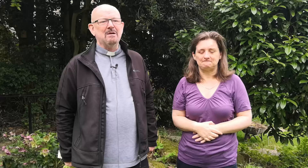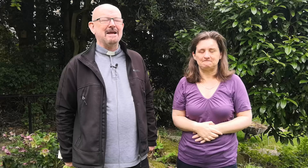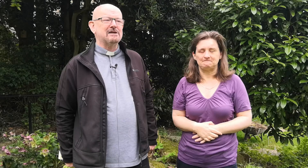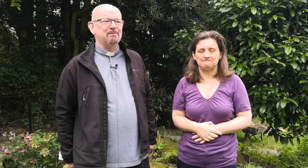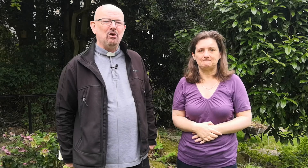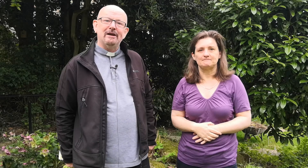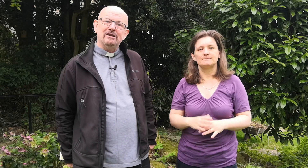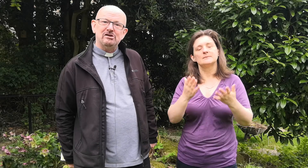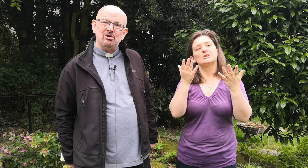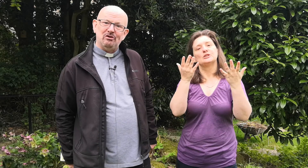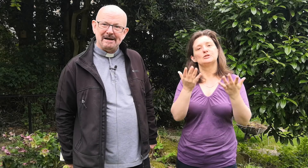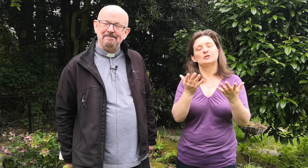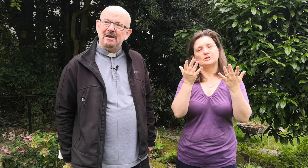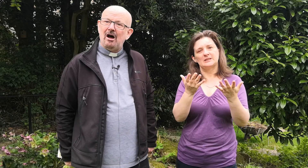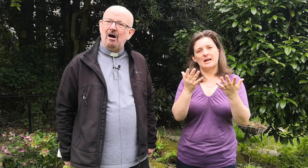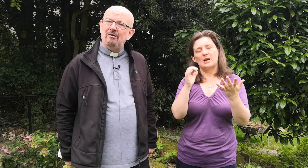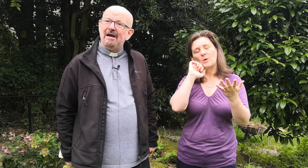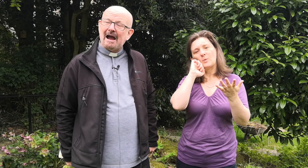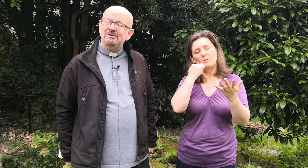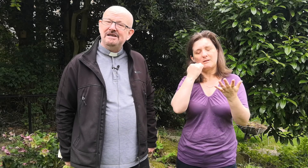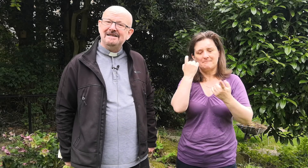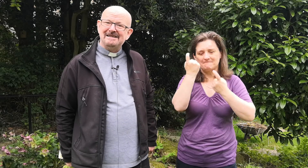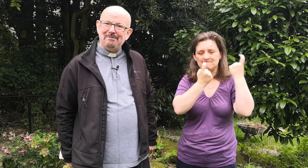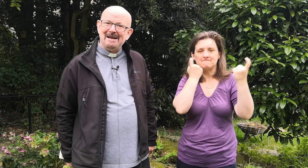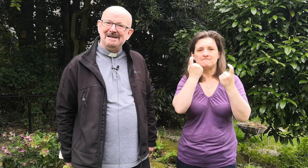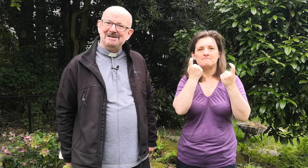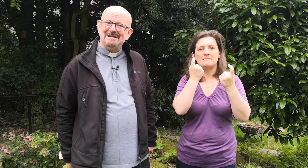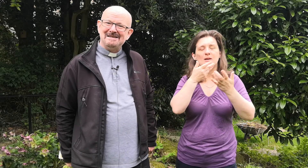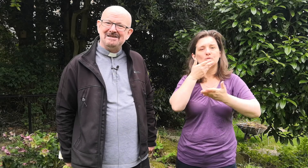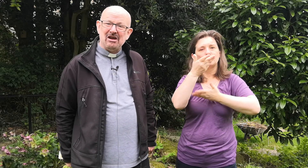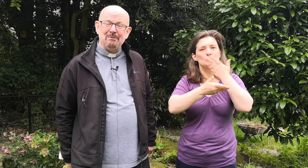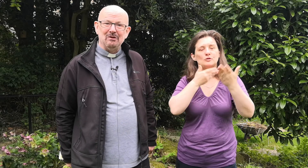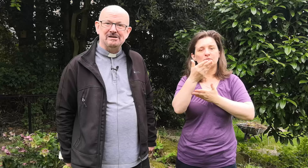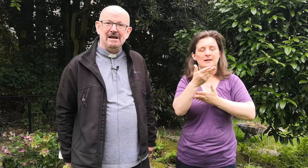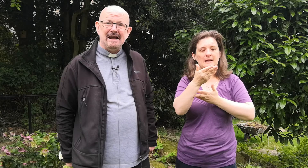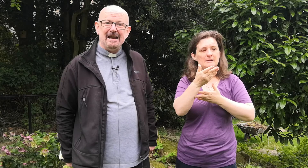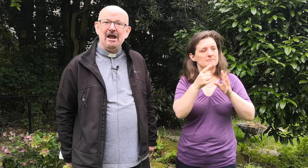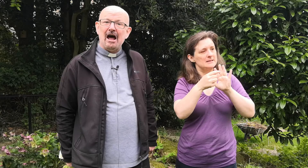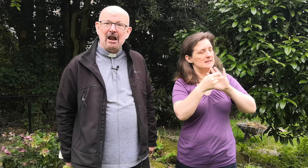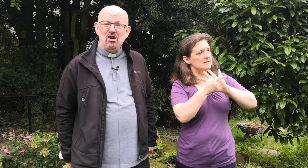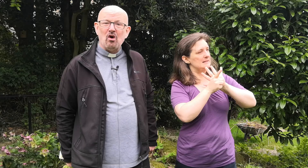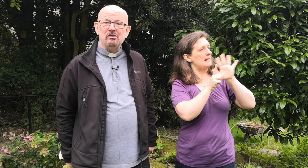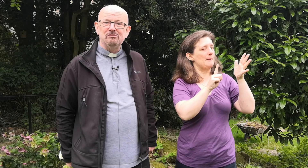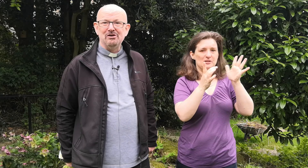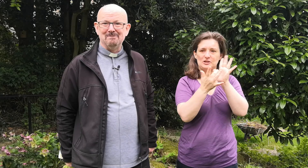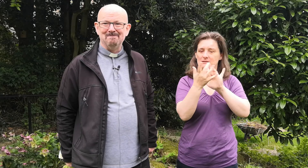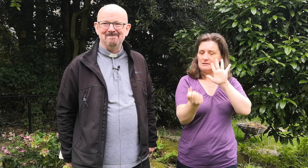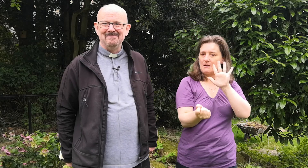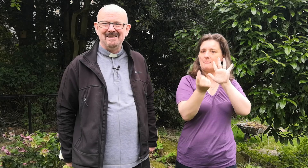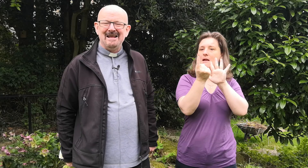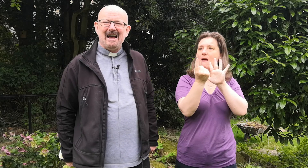Today we'll be exploring the story of how Jesus appeared to his disciples in a locked